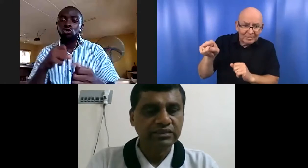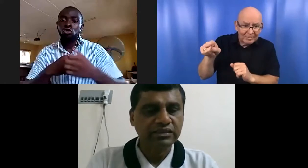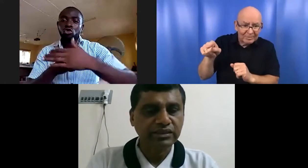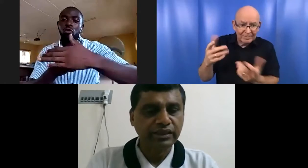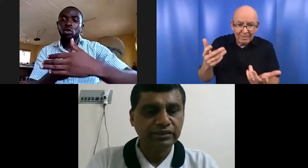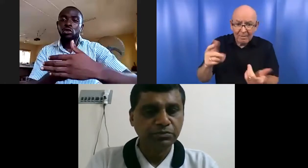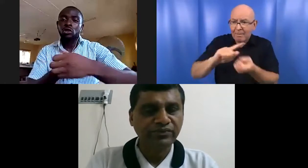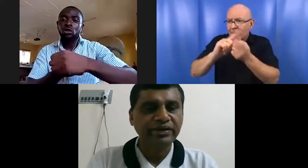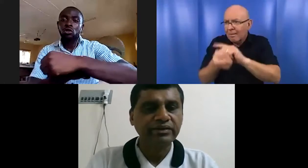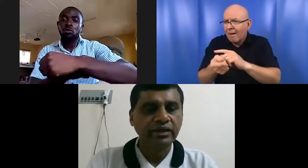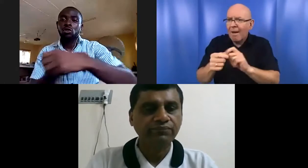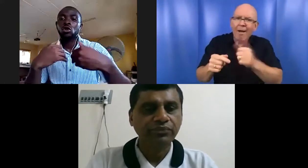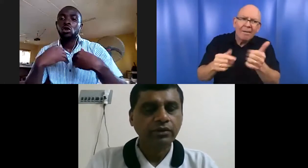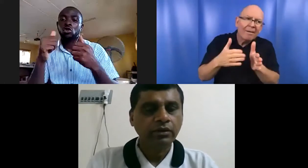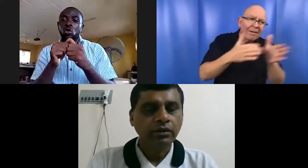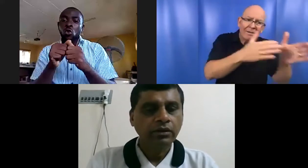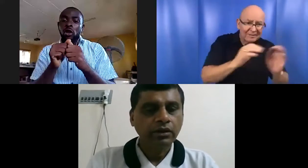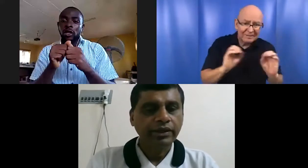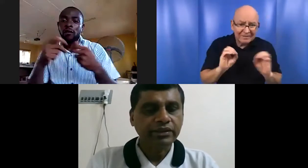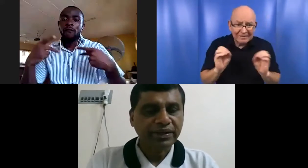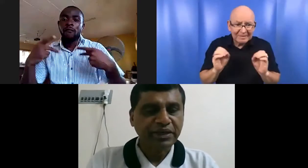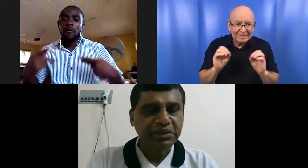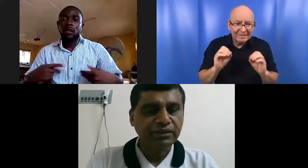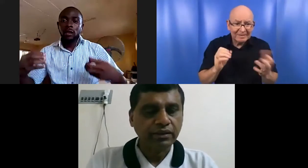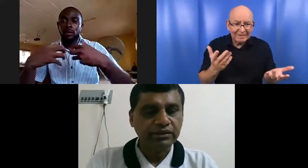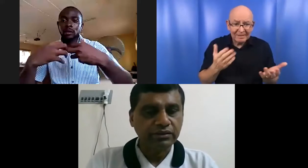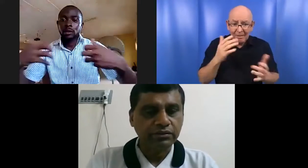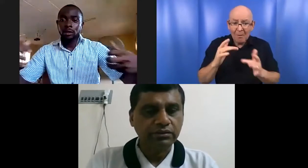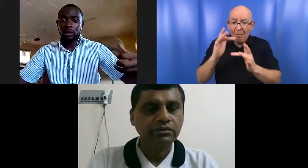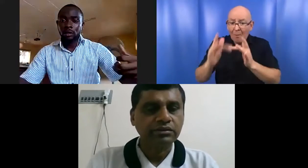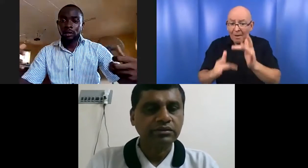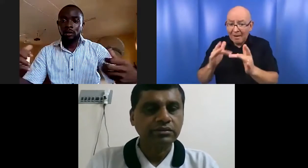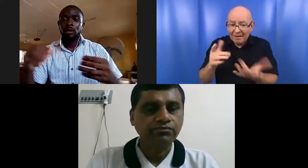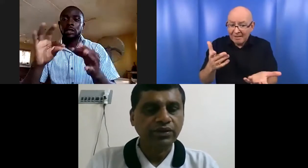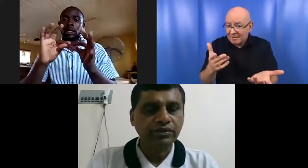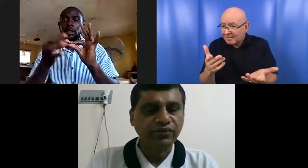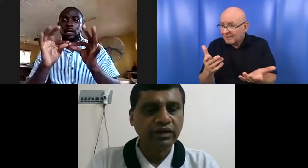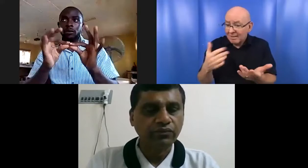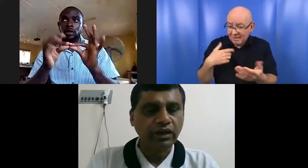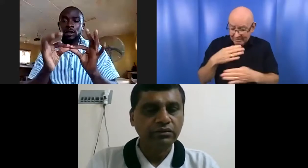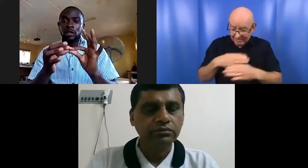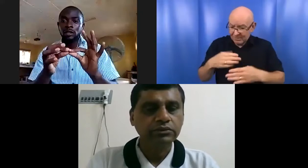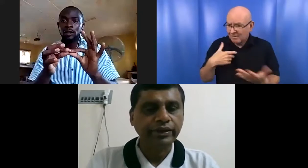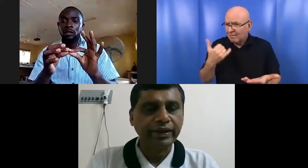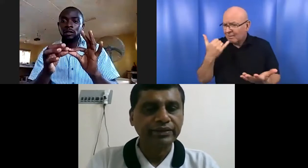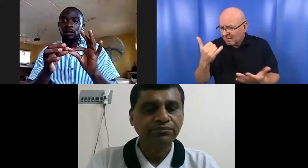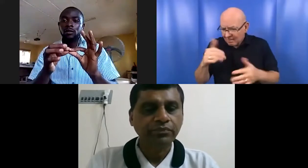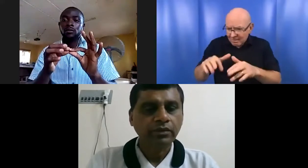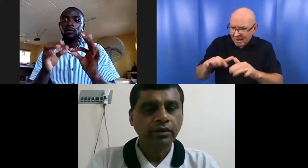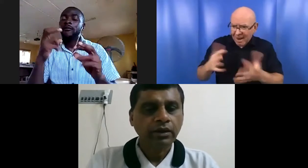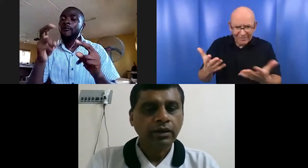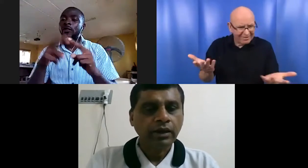physical distancing is preventing that. Interpretation is a difficult one to